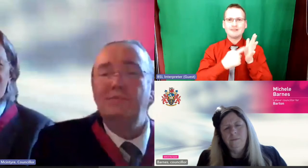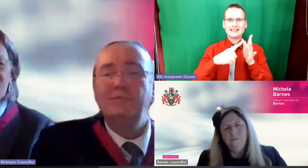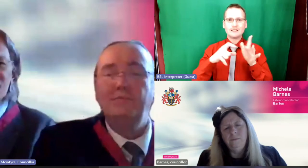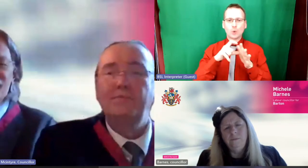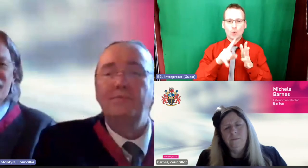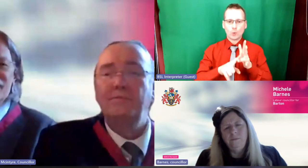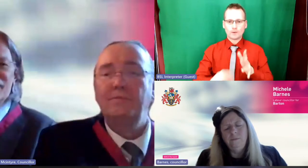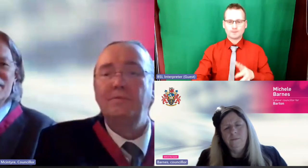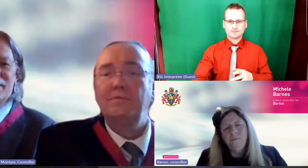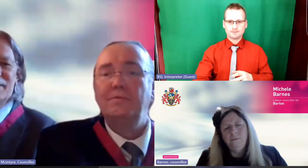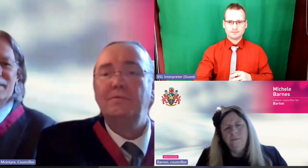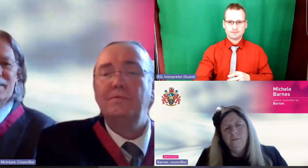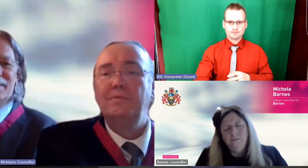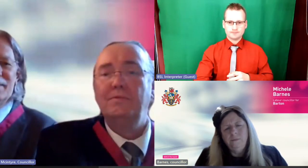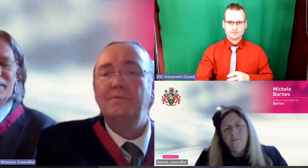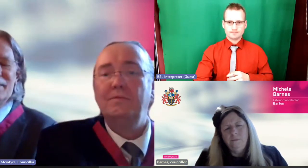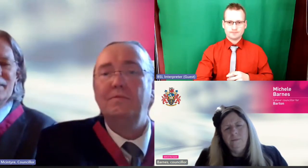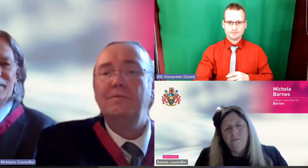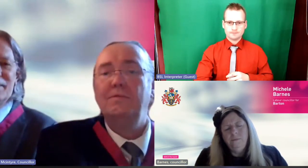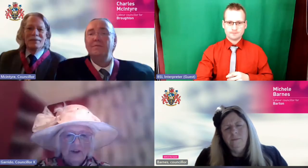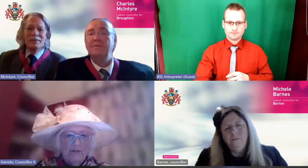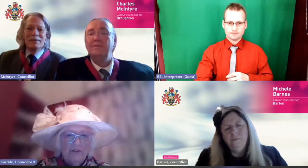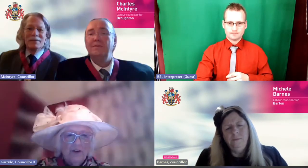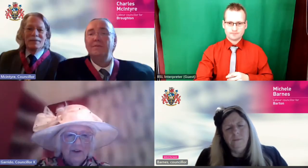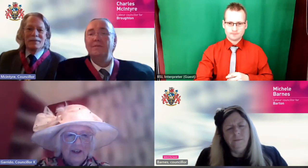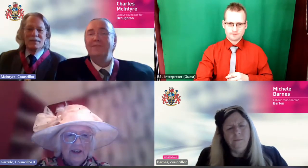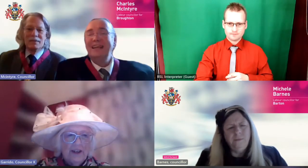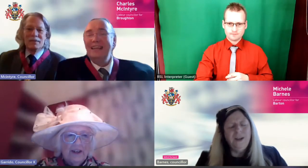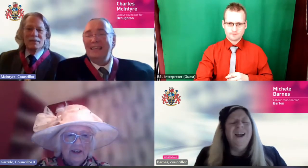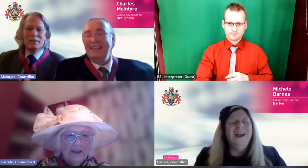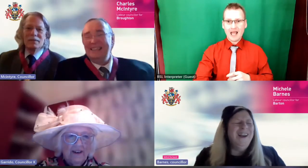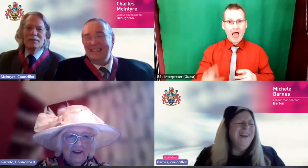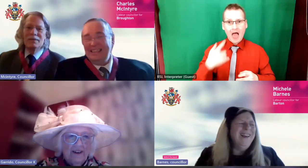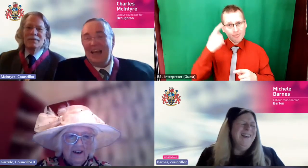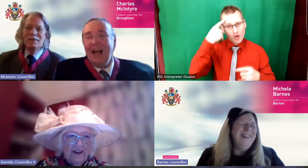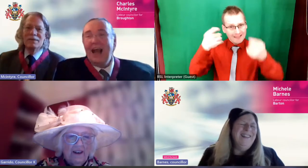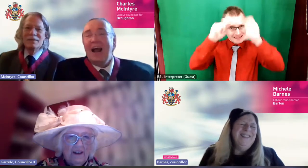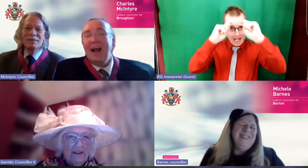Garrido. I thought I'd put this hat on for nothing.